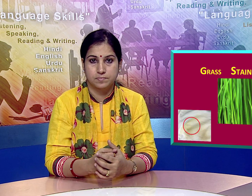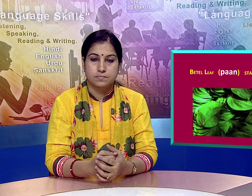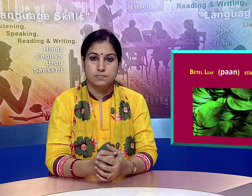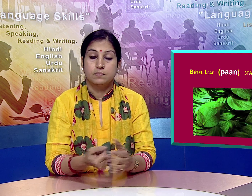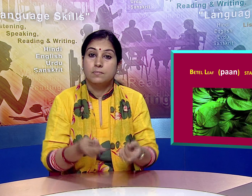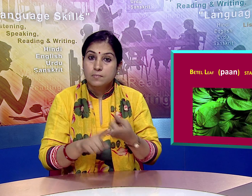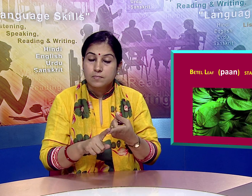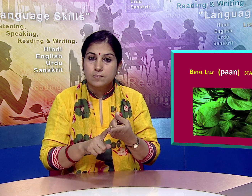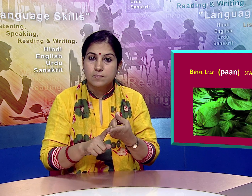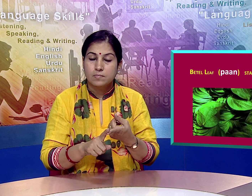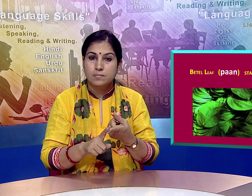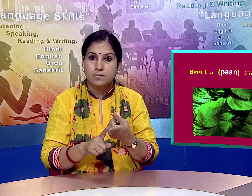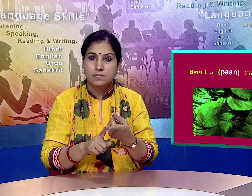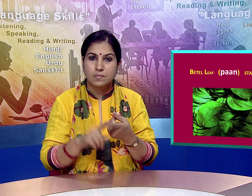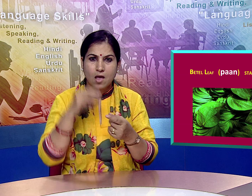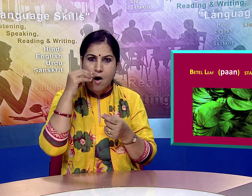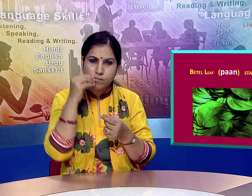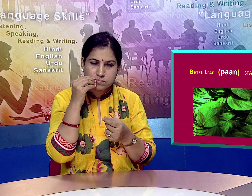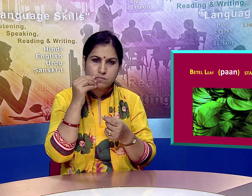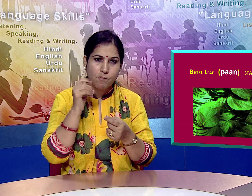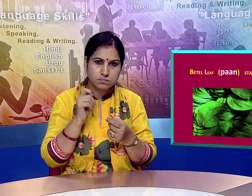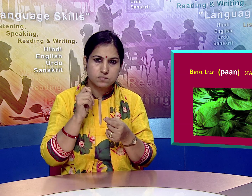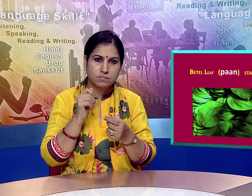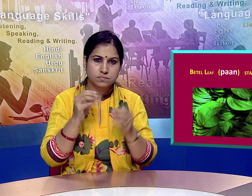In case of betel leaf or pan,